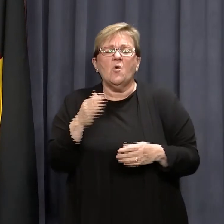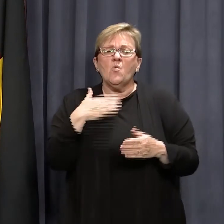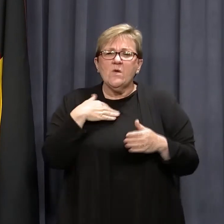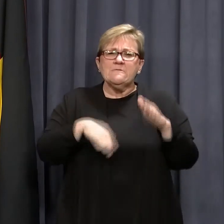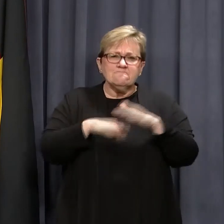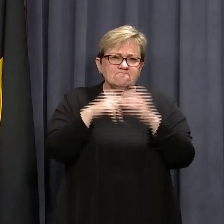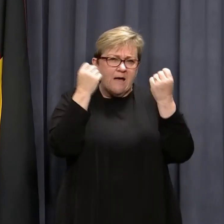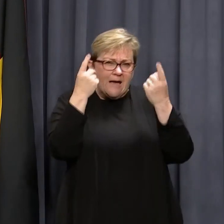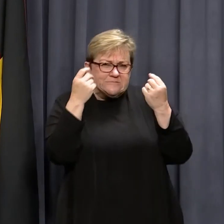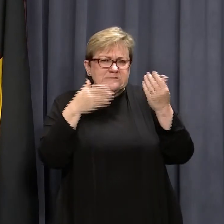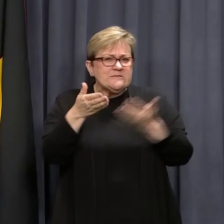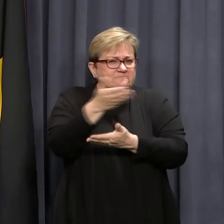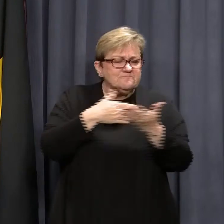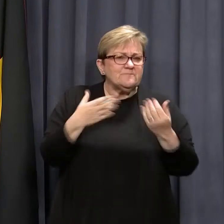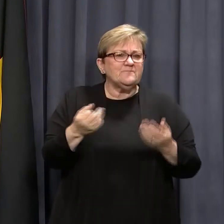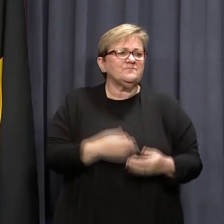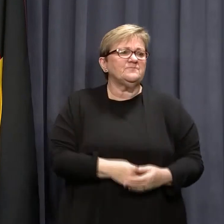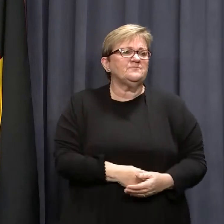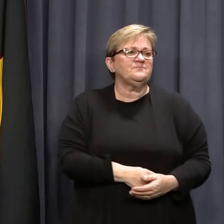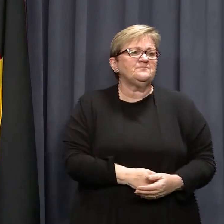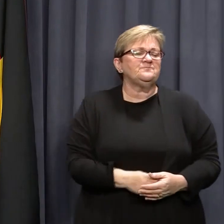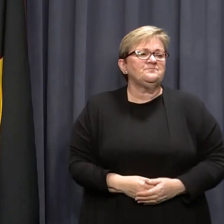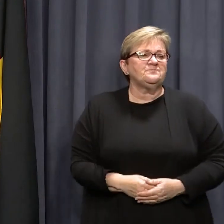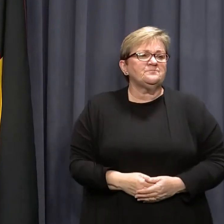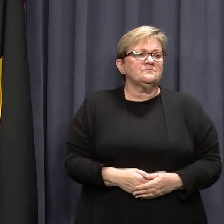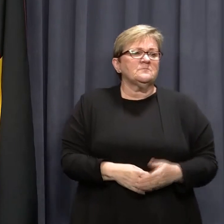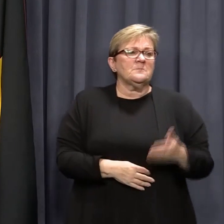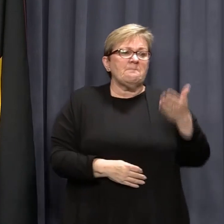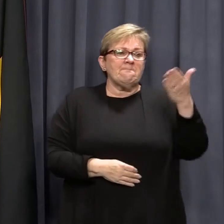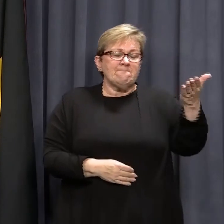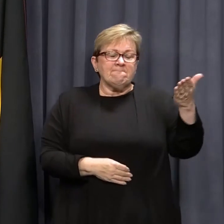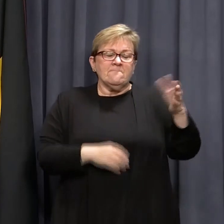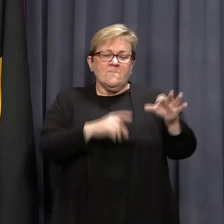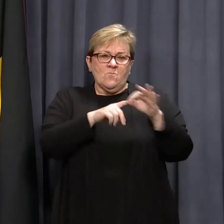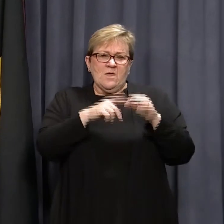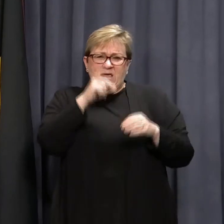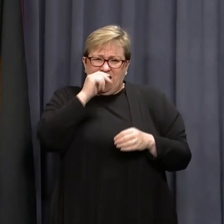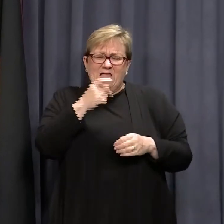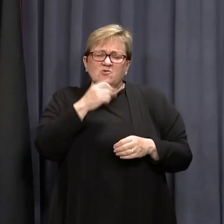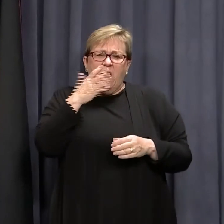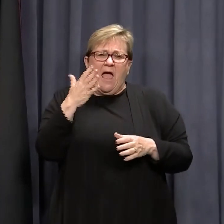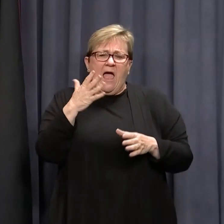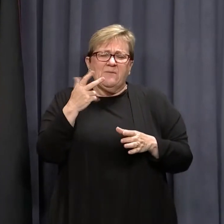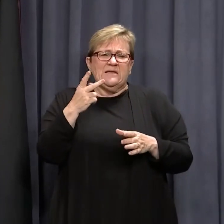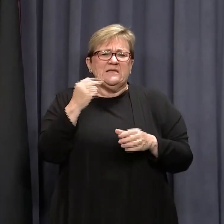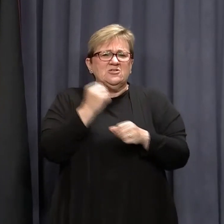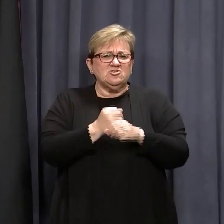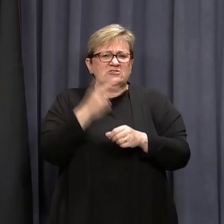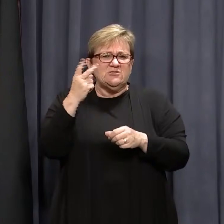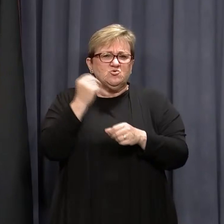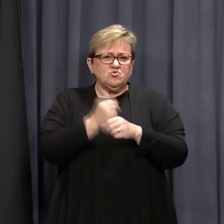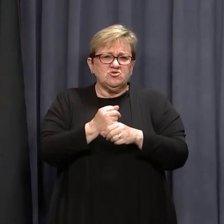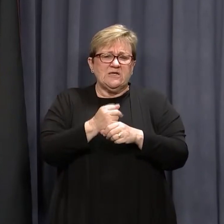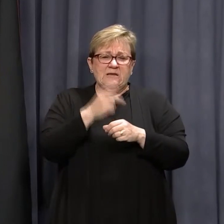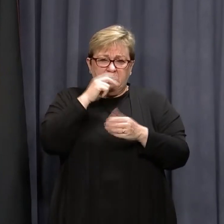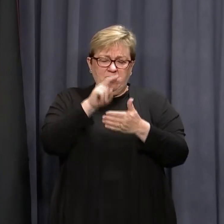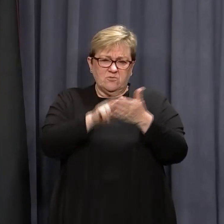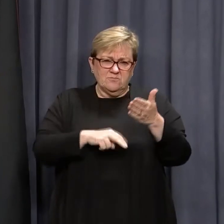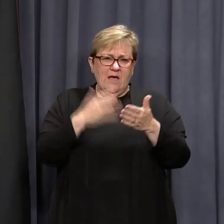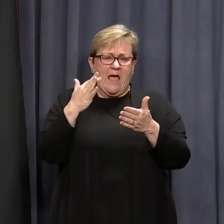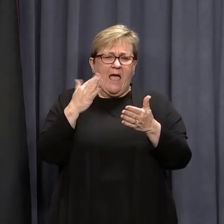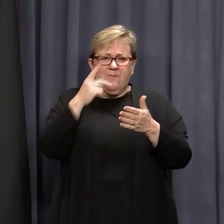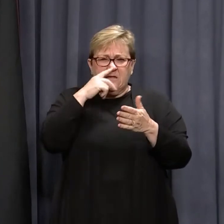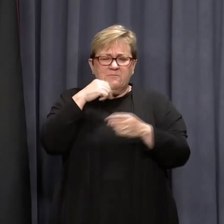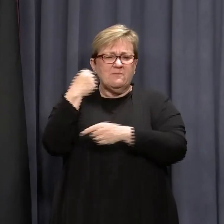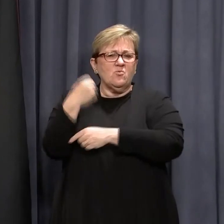understanding and cooperation. Commissioner, can police provide figures on how many G2G applications are being denied from people in New